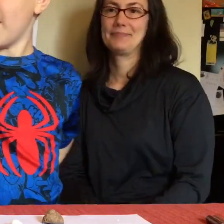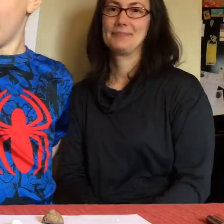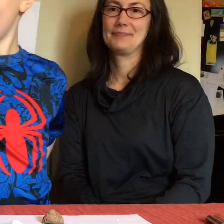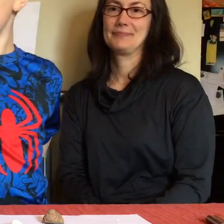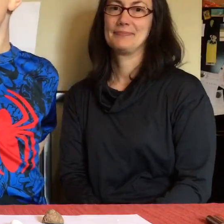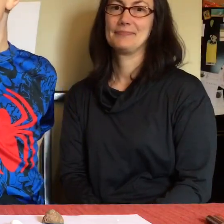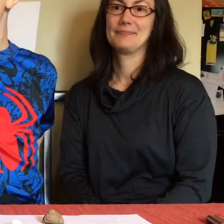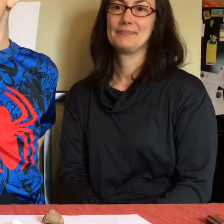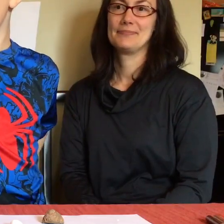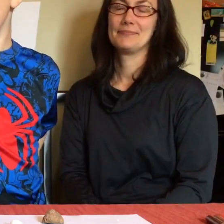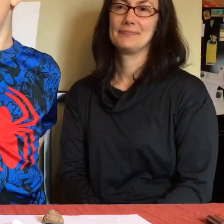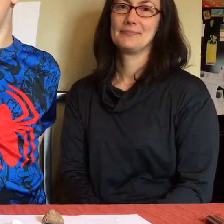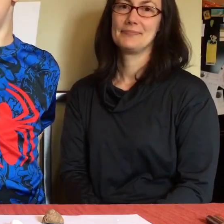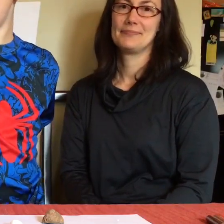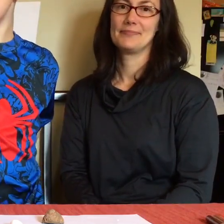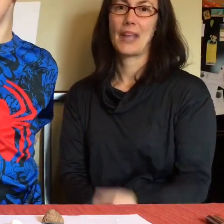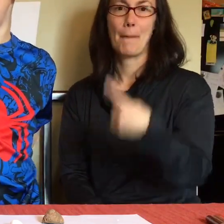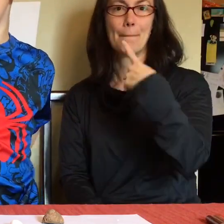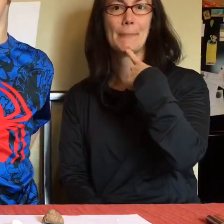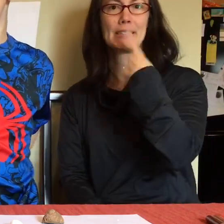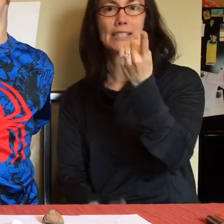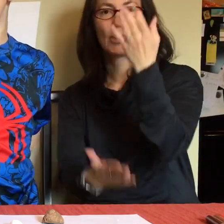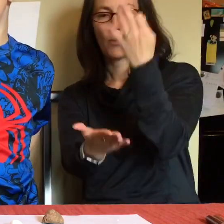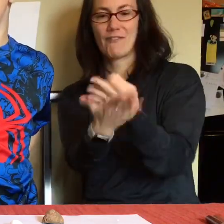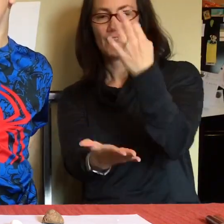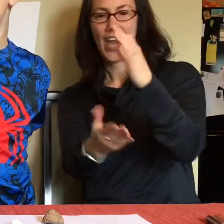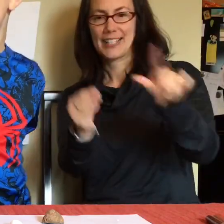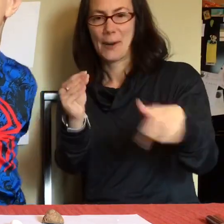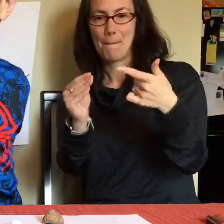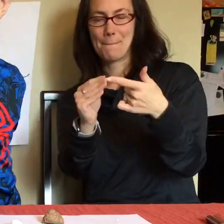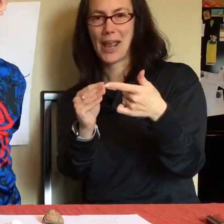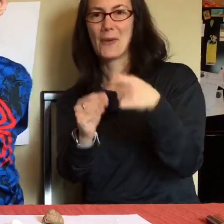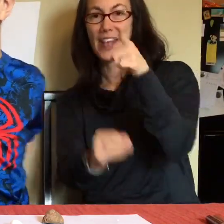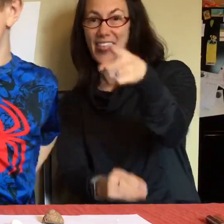I'm going to tell you a fact about it. It sinks.